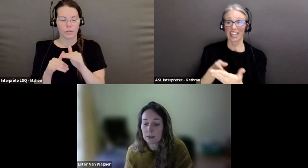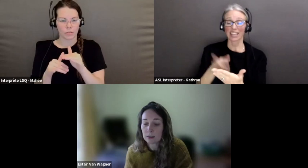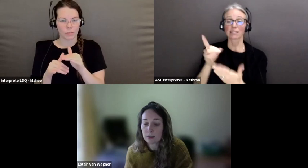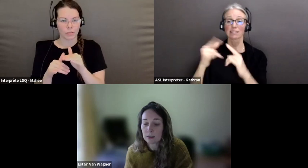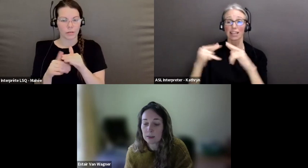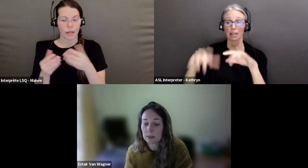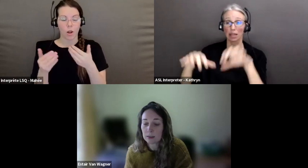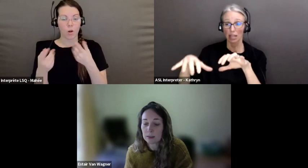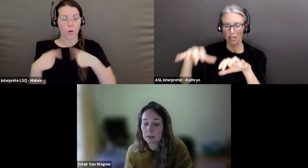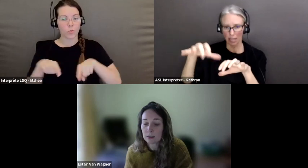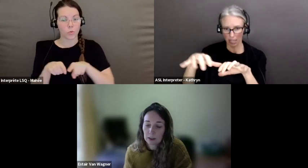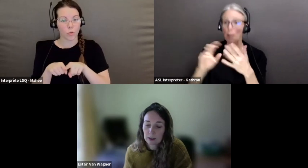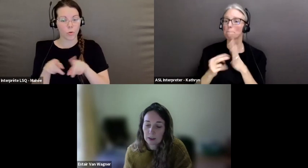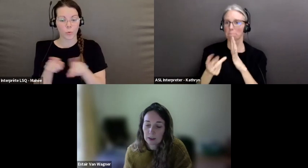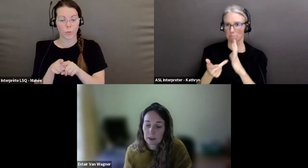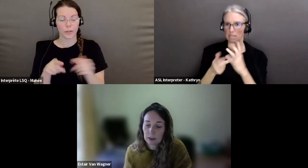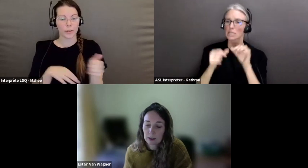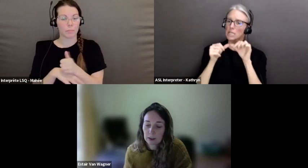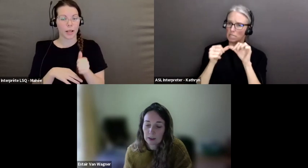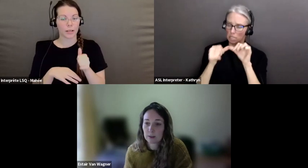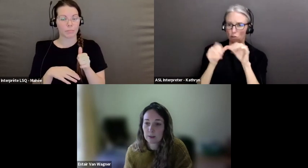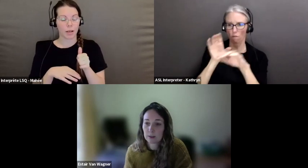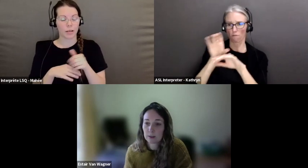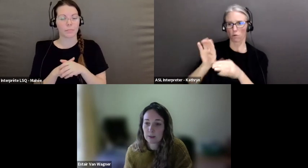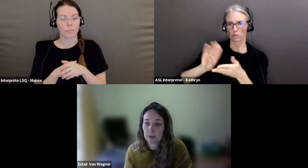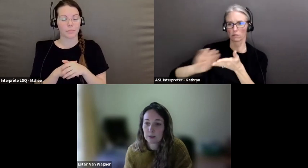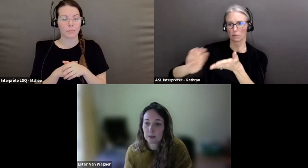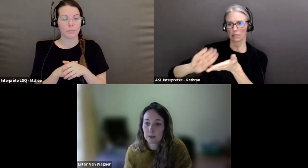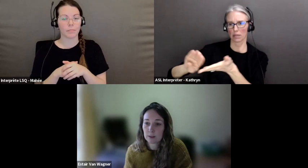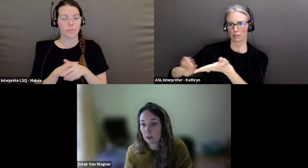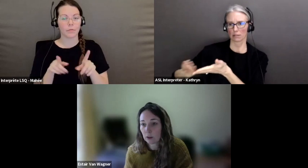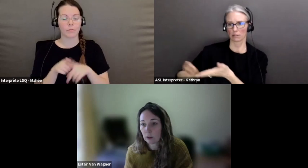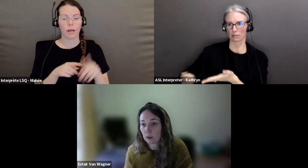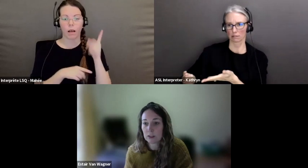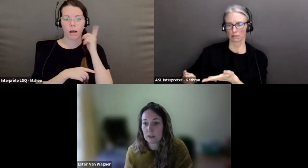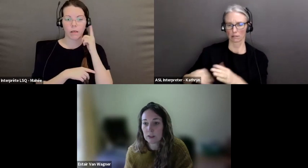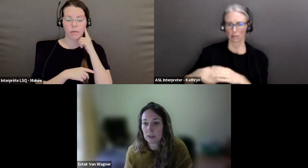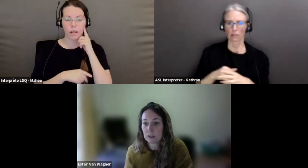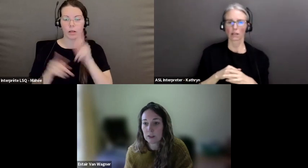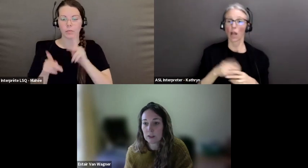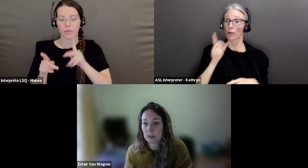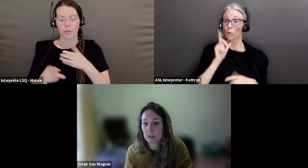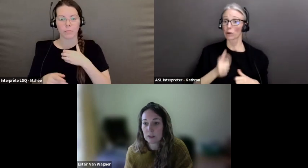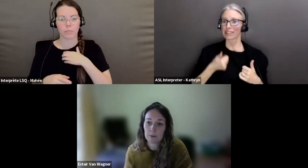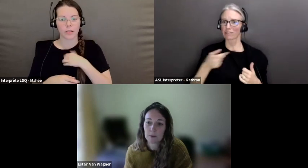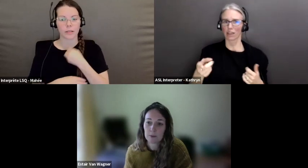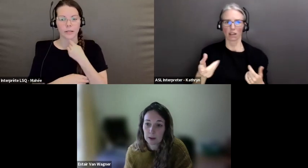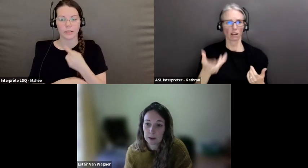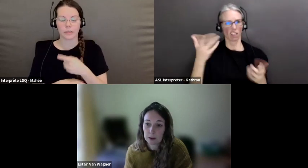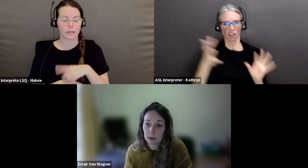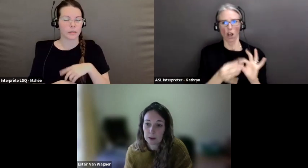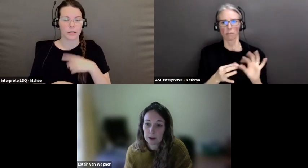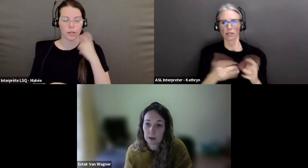displacement. And we heard advocates say that this made it very difficult to continue to